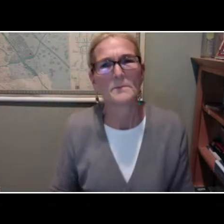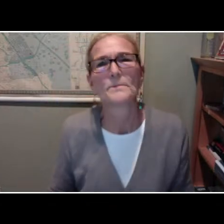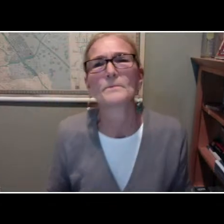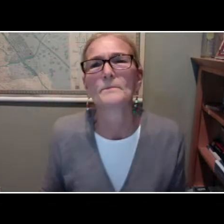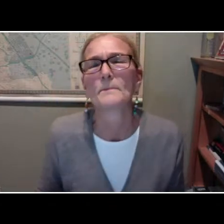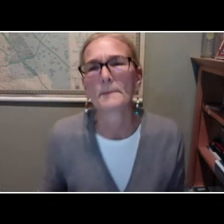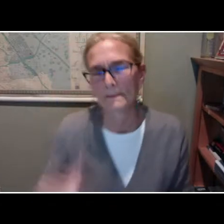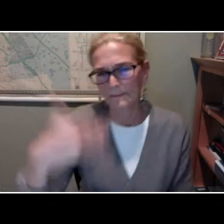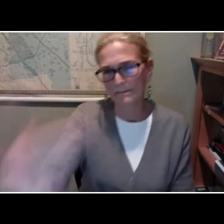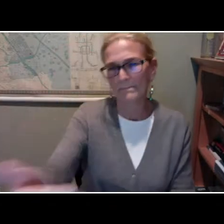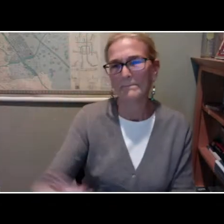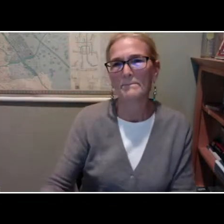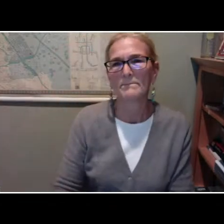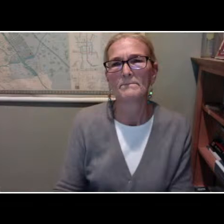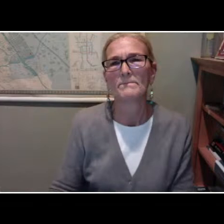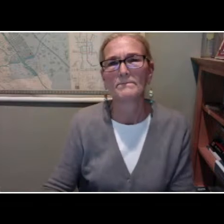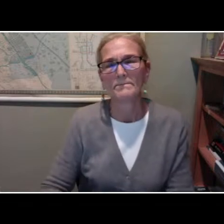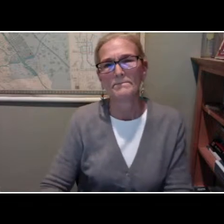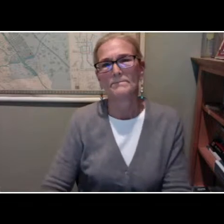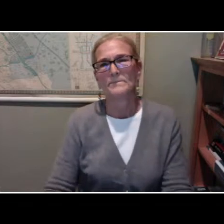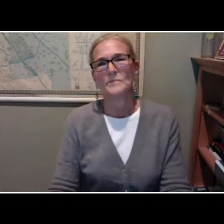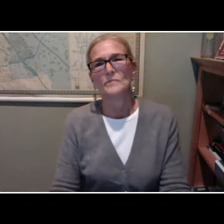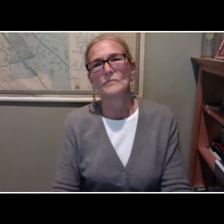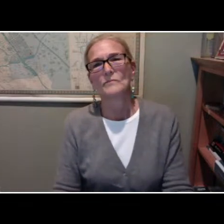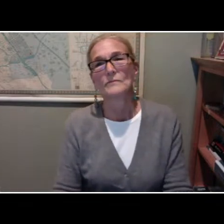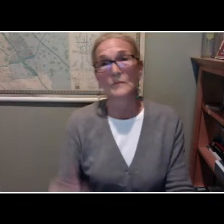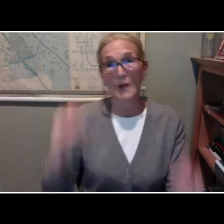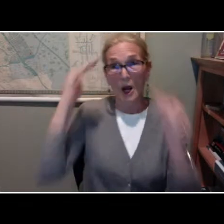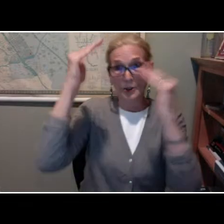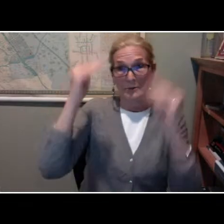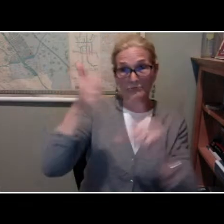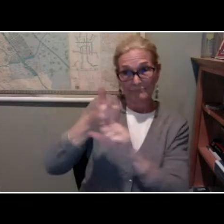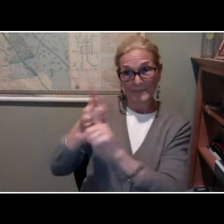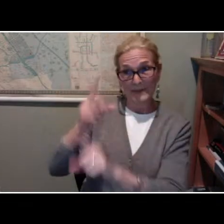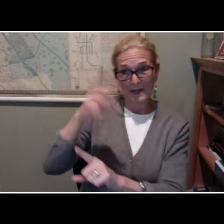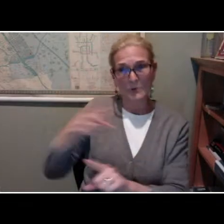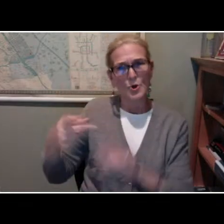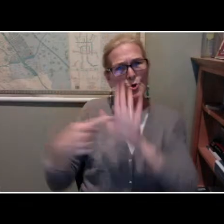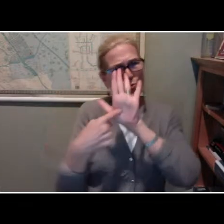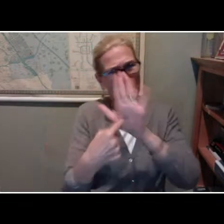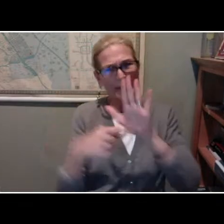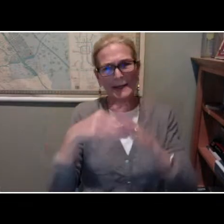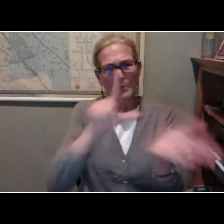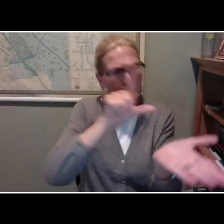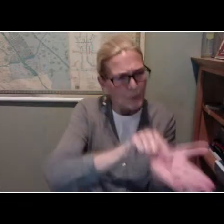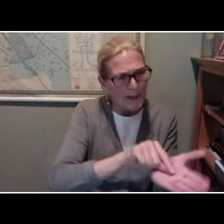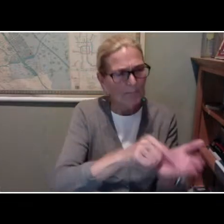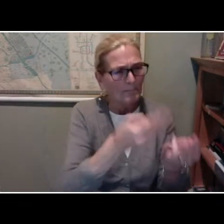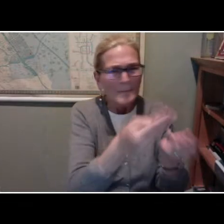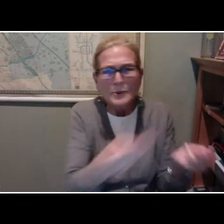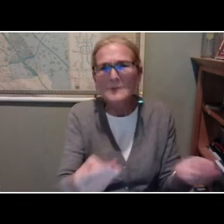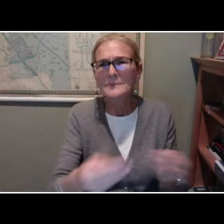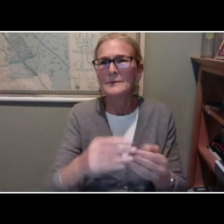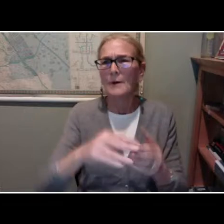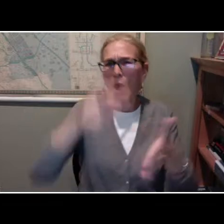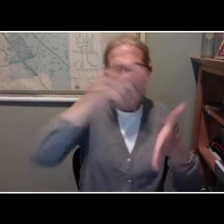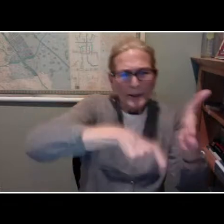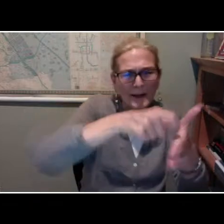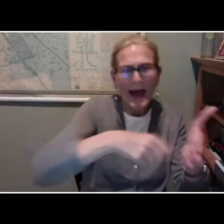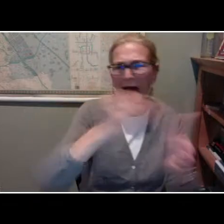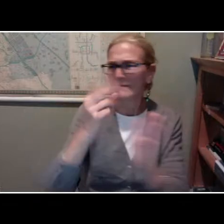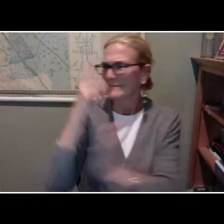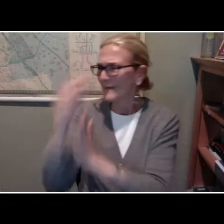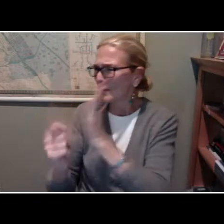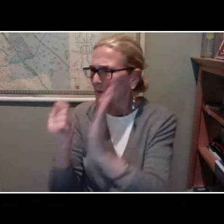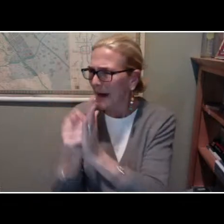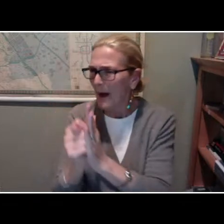So, noting that it's important to have deaf community members as involved, and also having